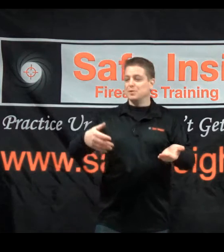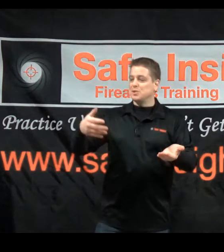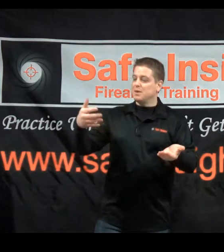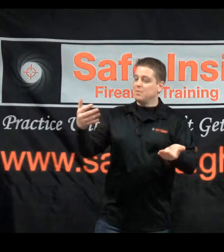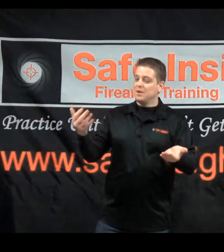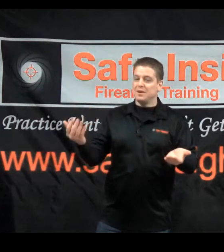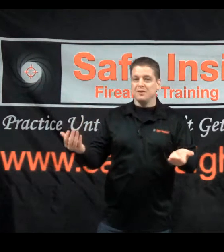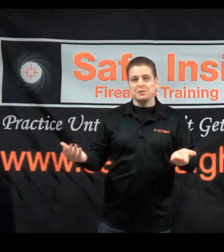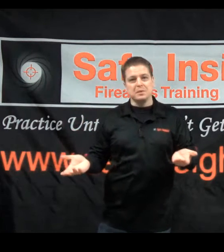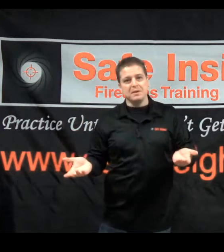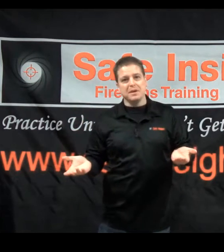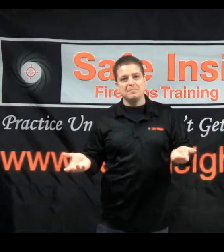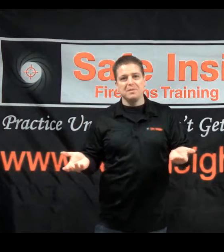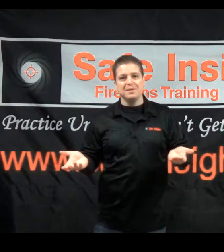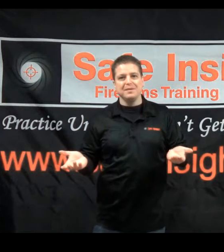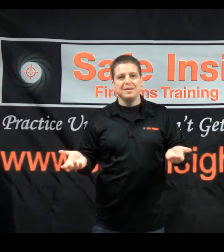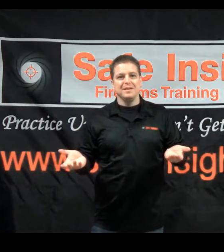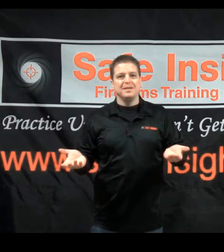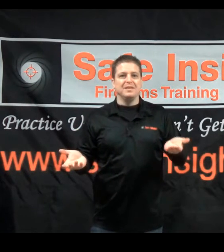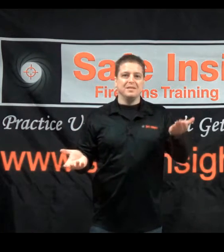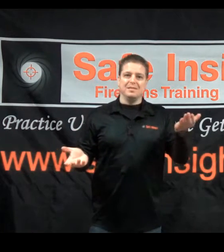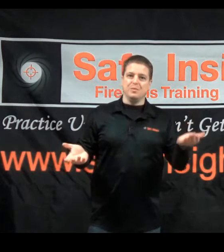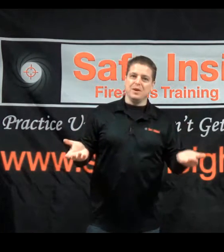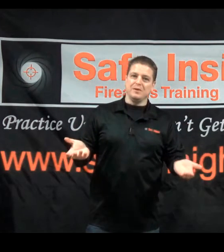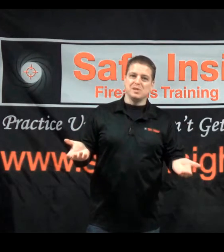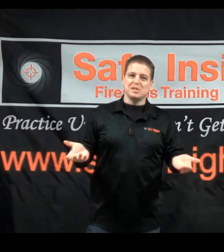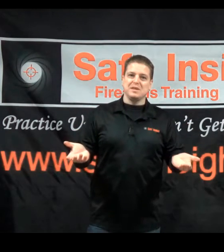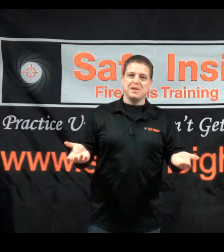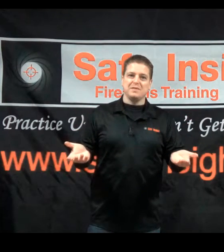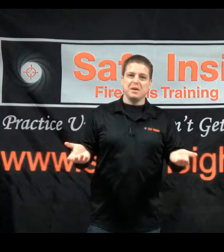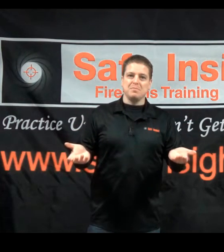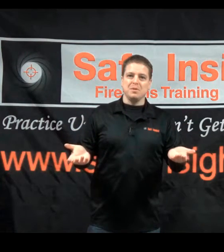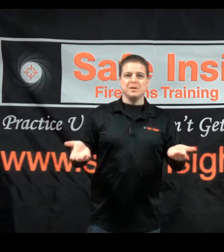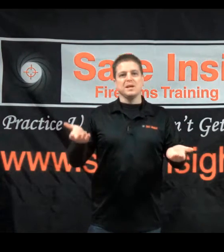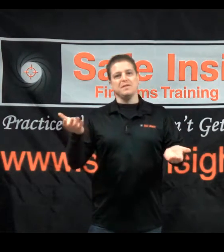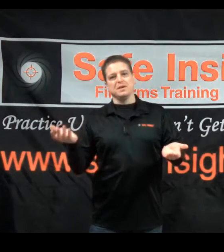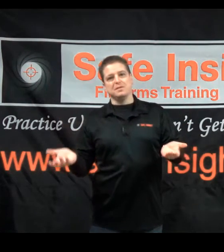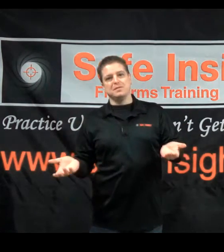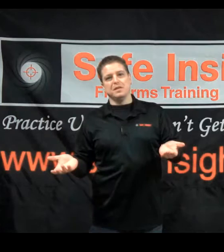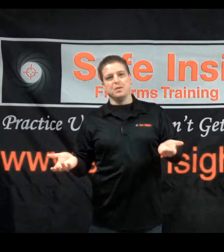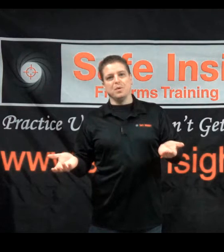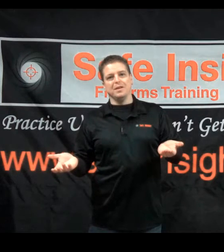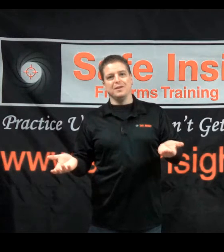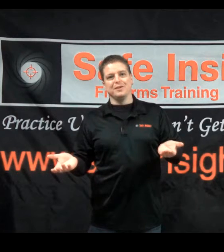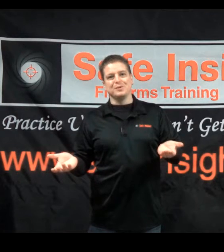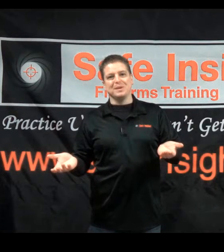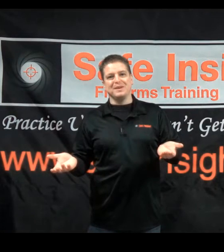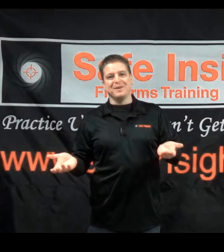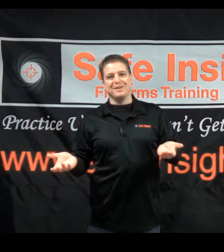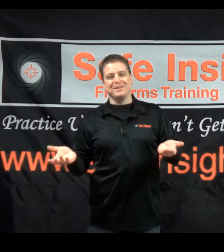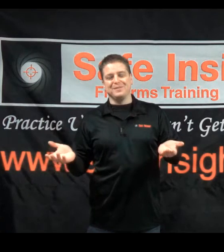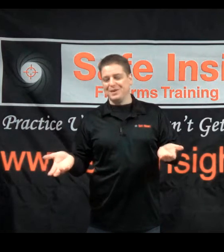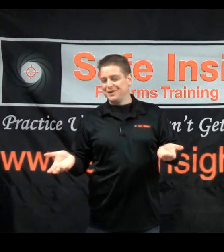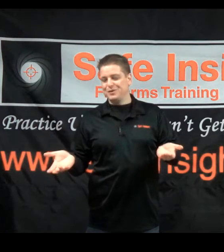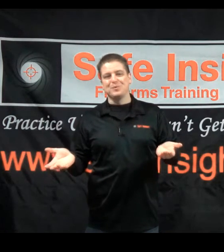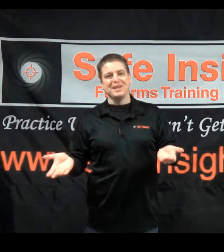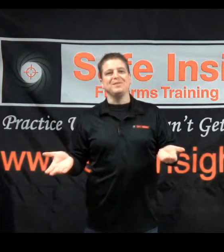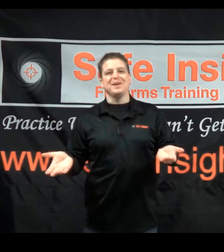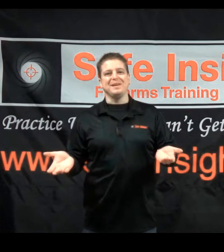a 120 grain bullet, the 165 grain bullet is heavier than the 120 120 grain